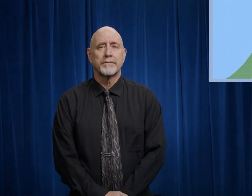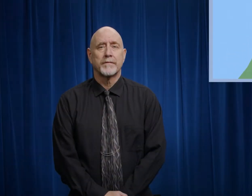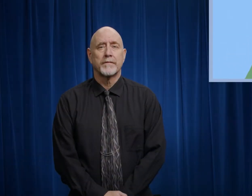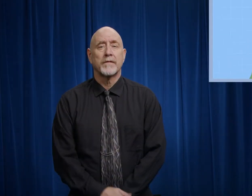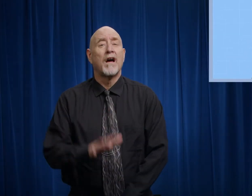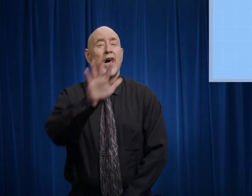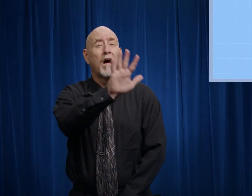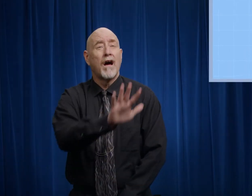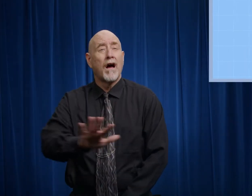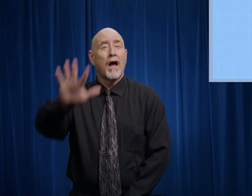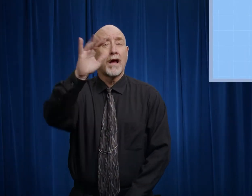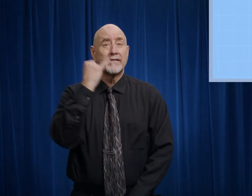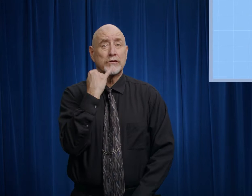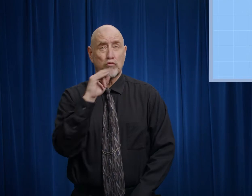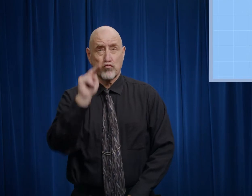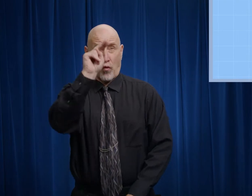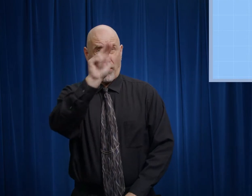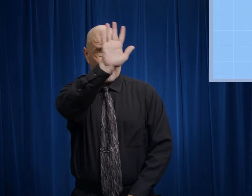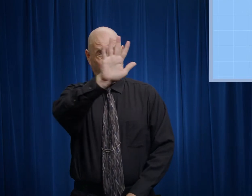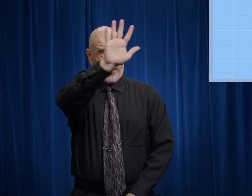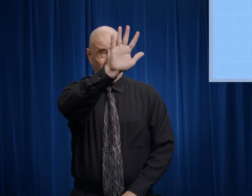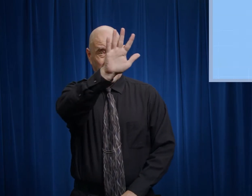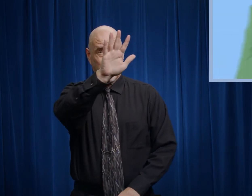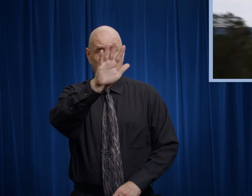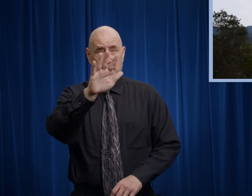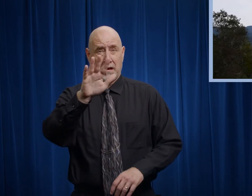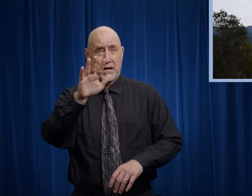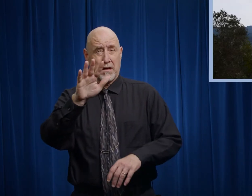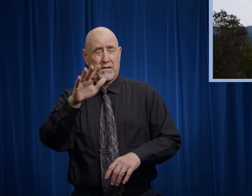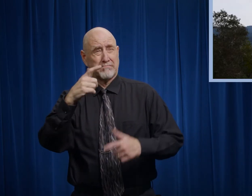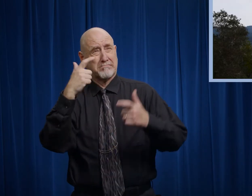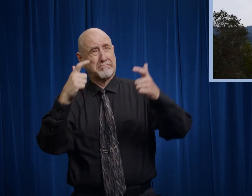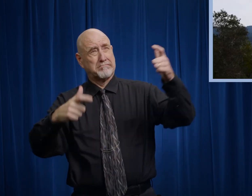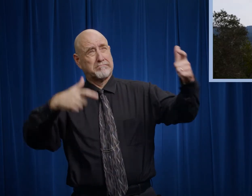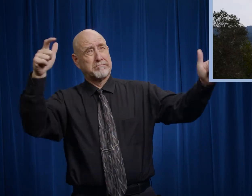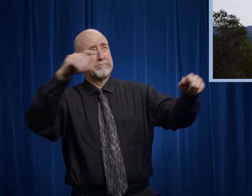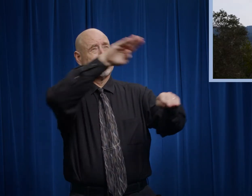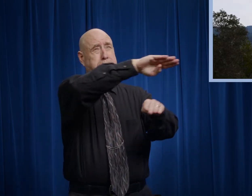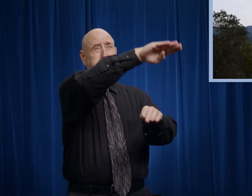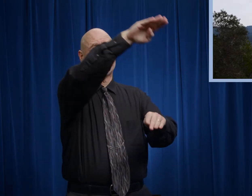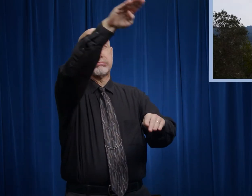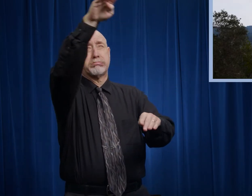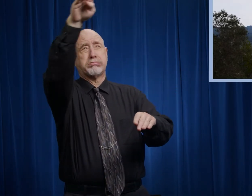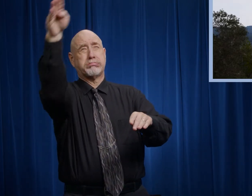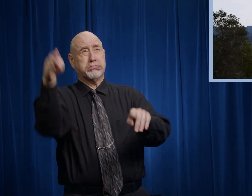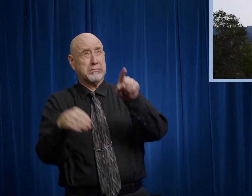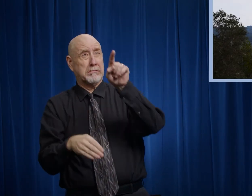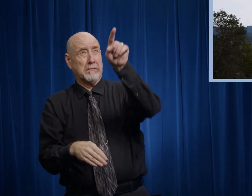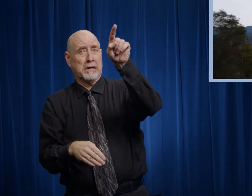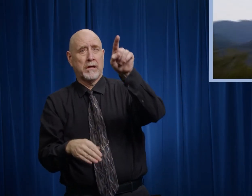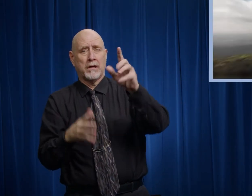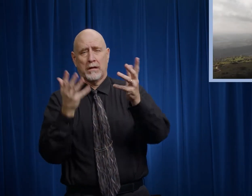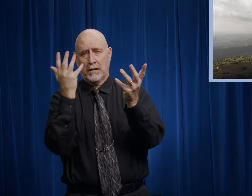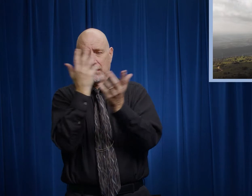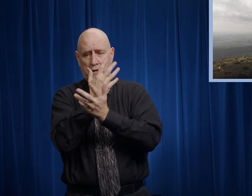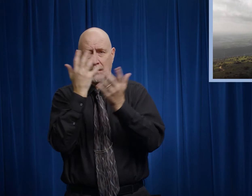In the northern territory of Israel, at the top of an enormous precipice, a